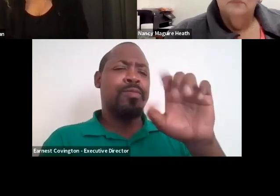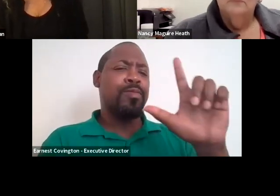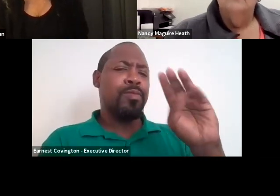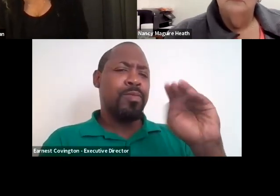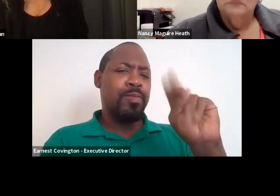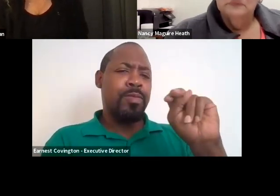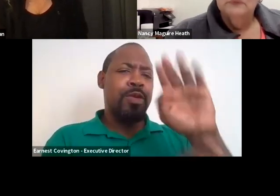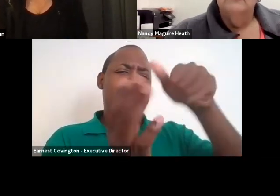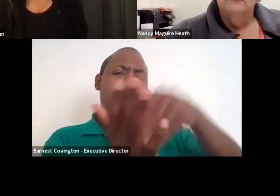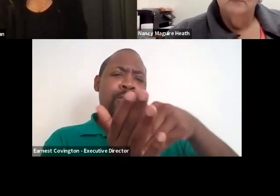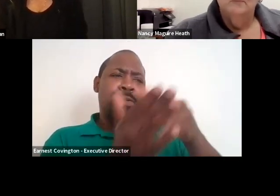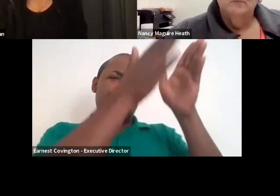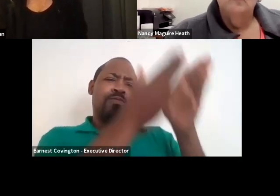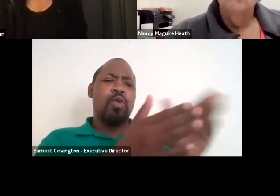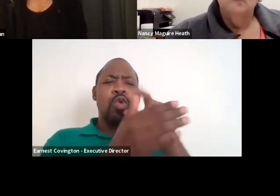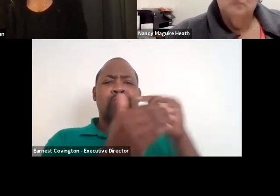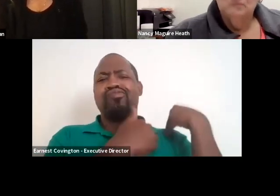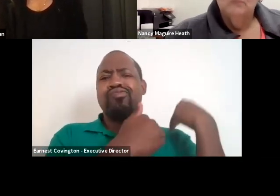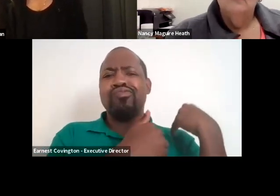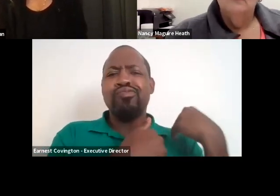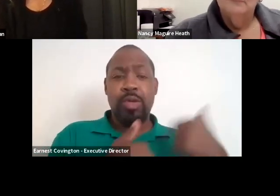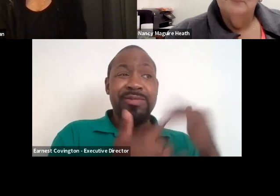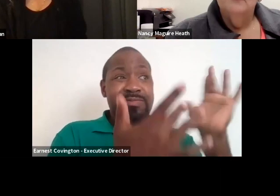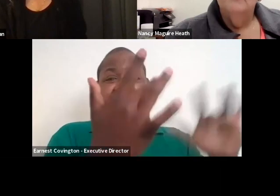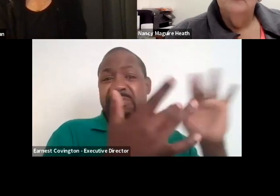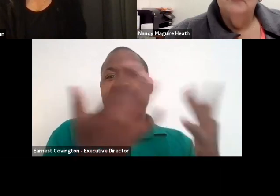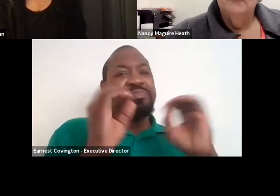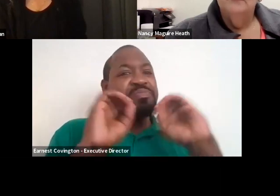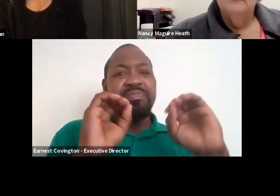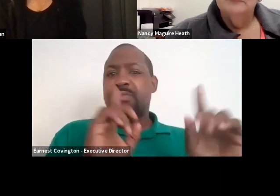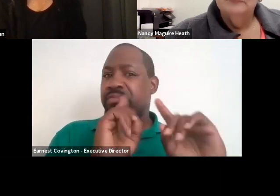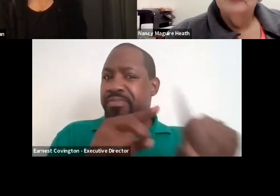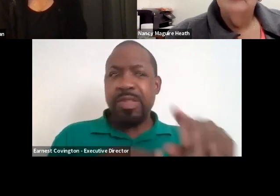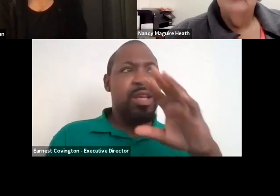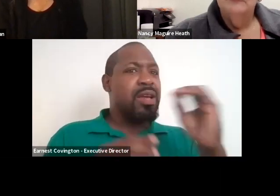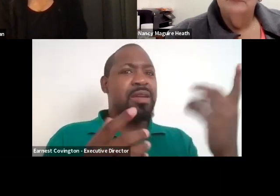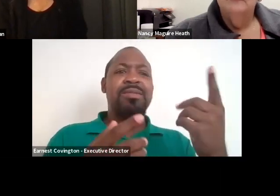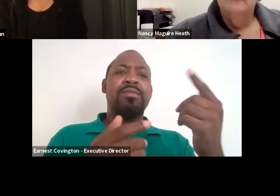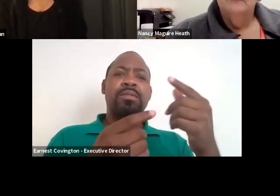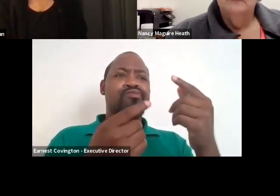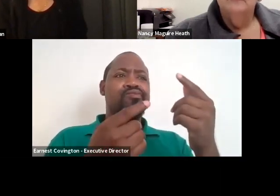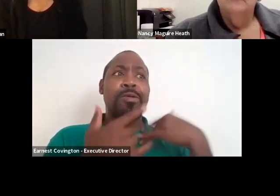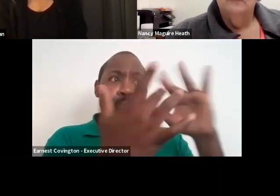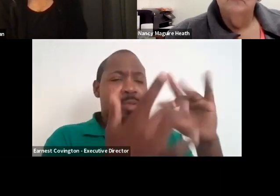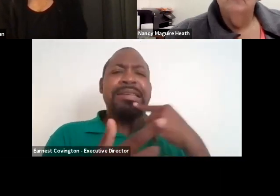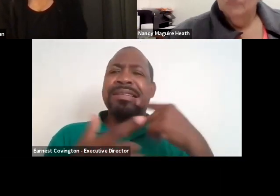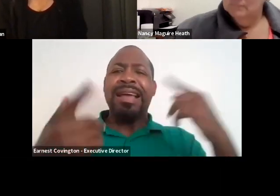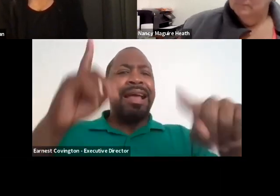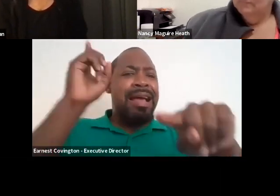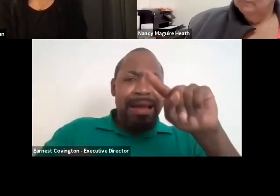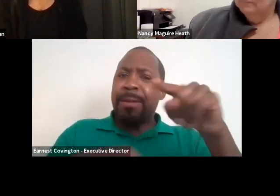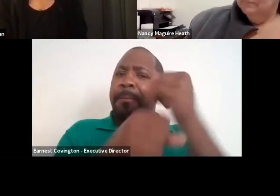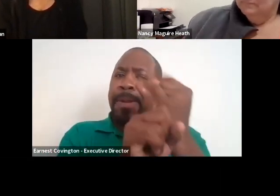tried to contact the Spelman Center, the person who's responsible for those funds, and I have not been able to get an